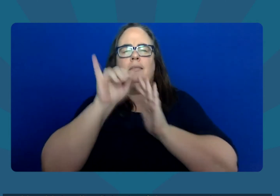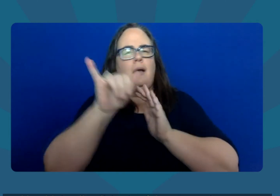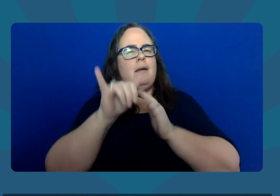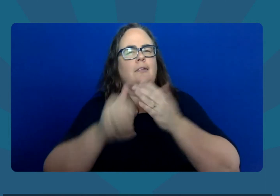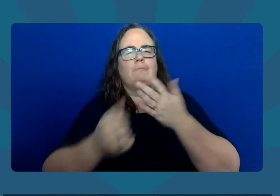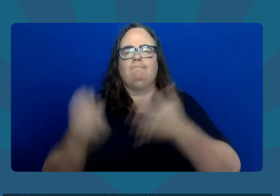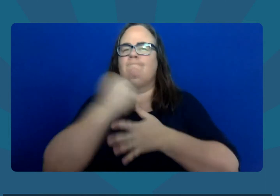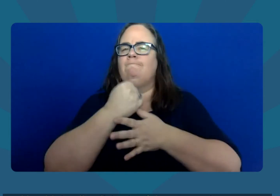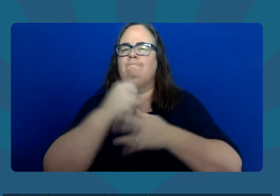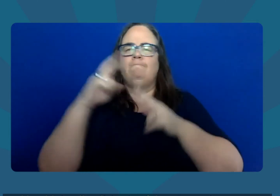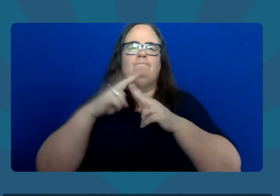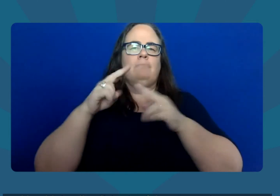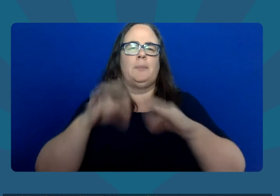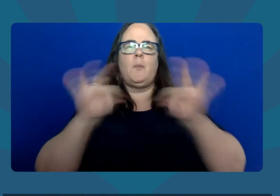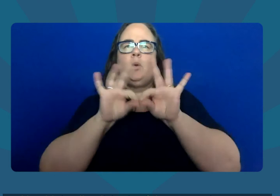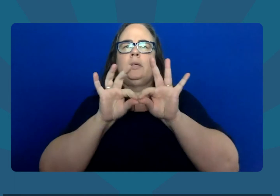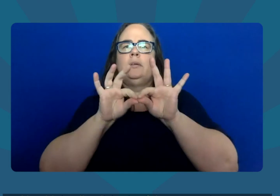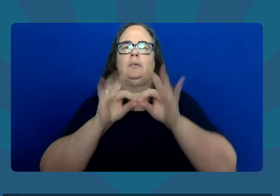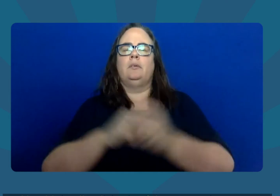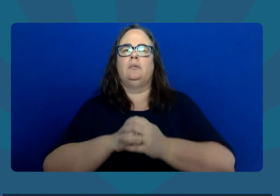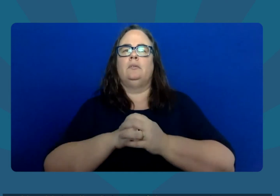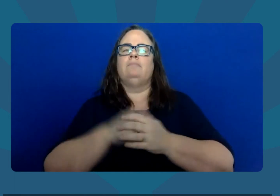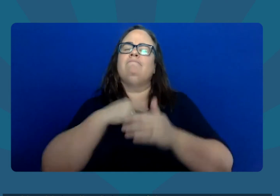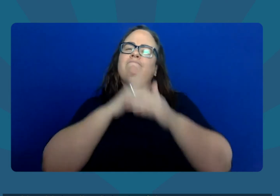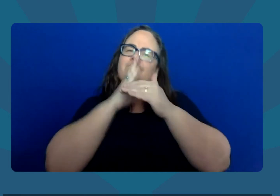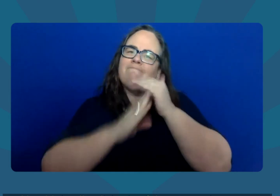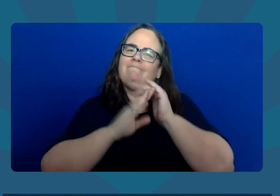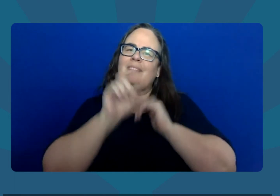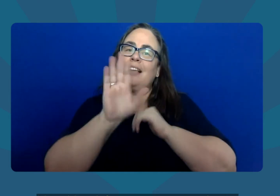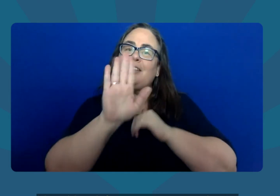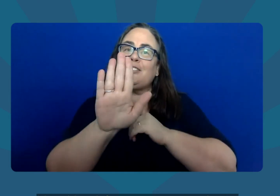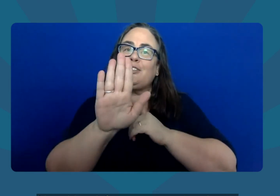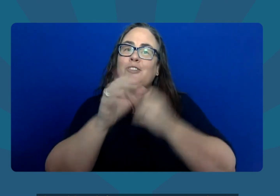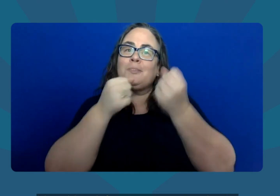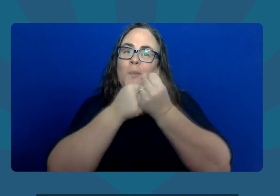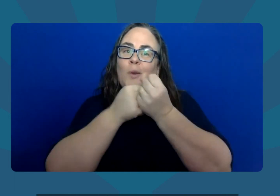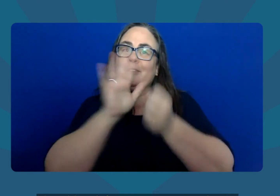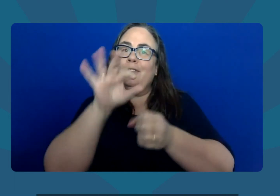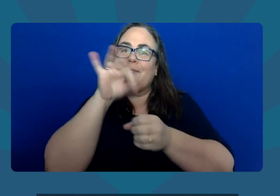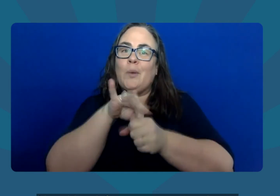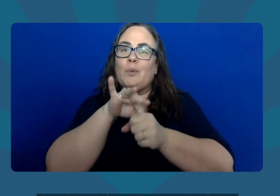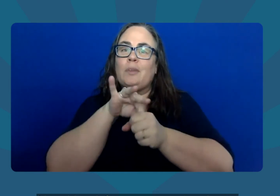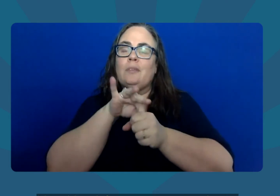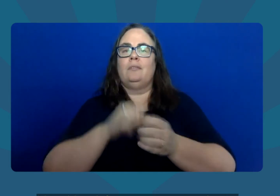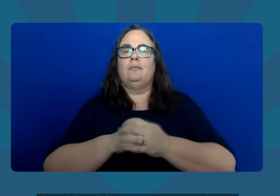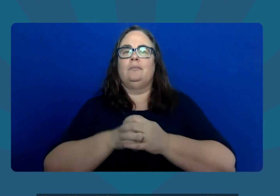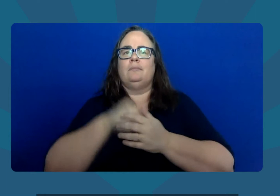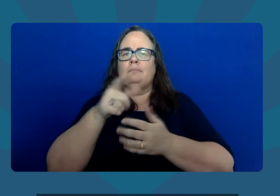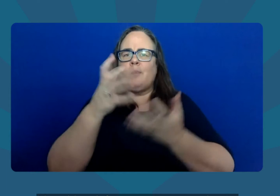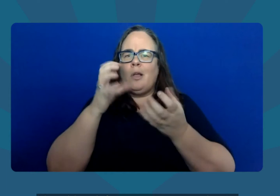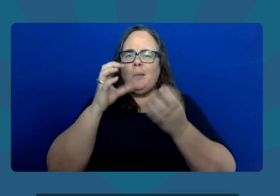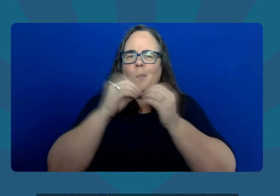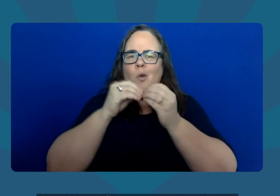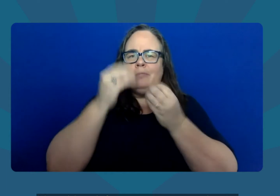policies is of the utmost importance. I humbly ask for your support